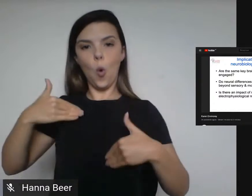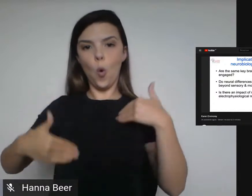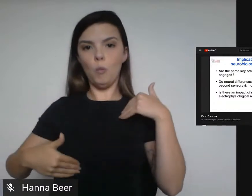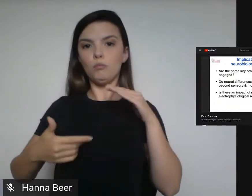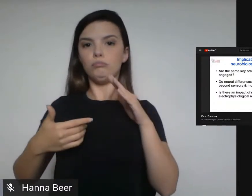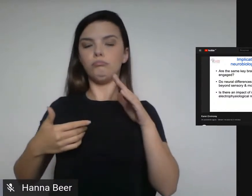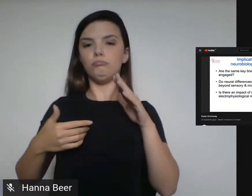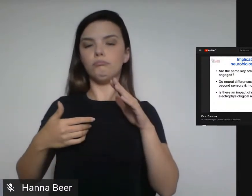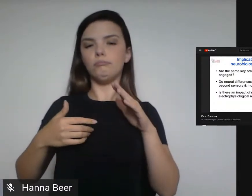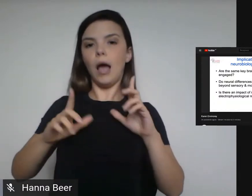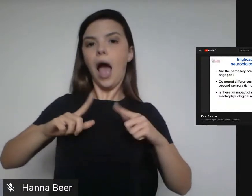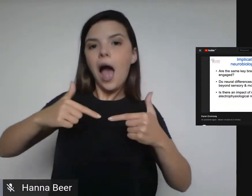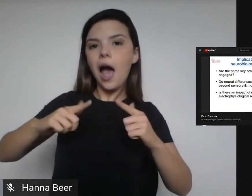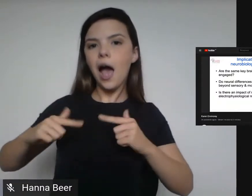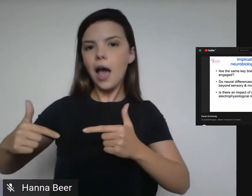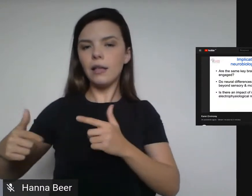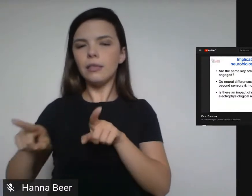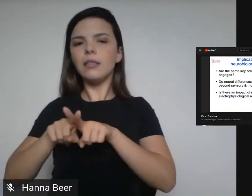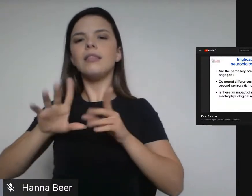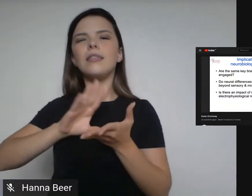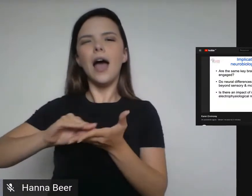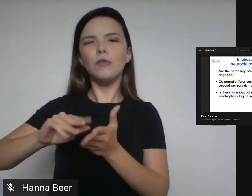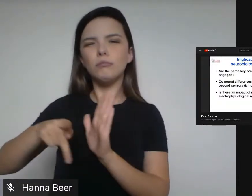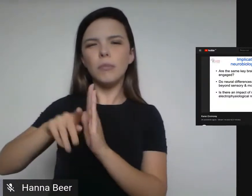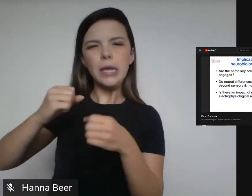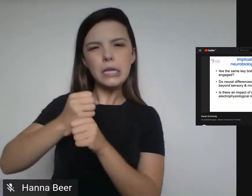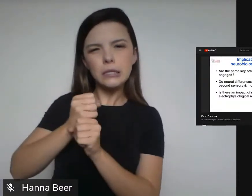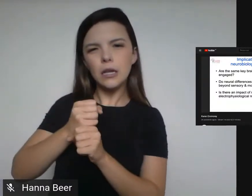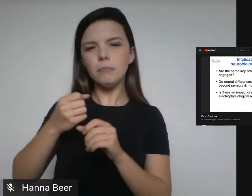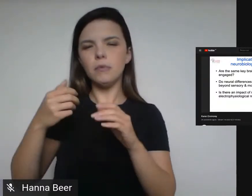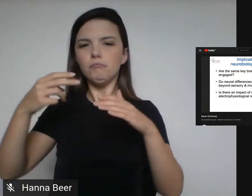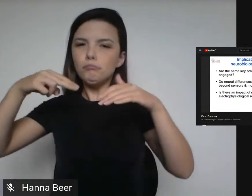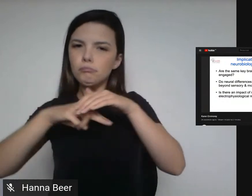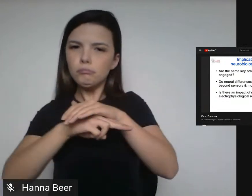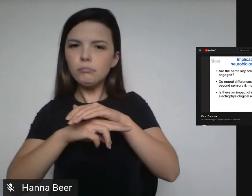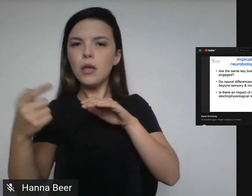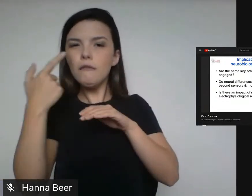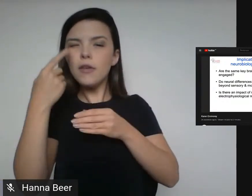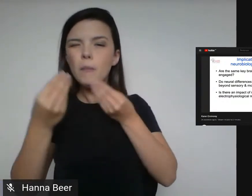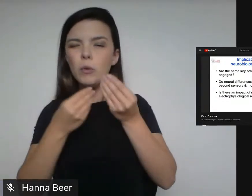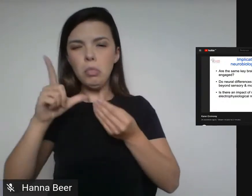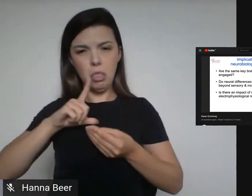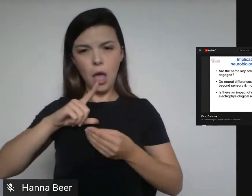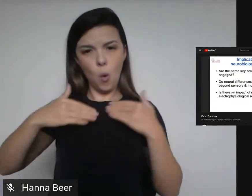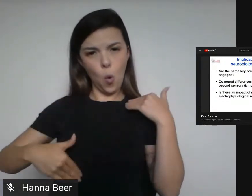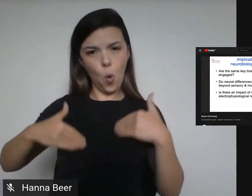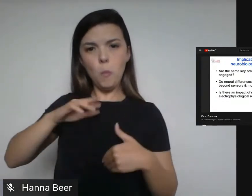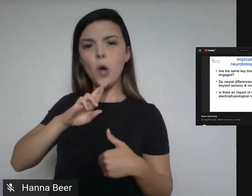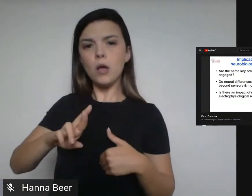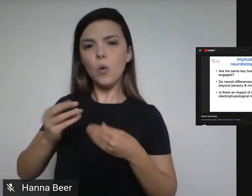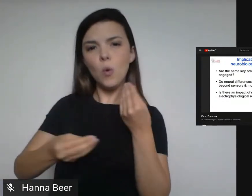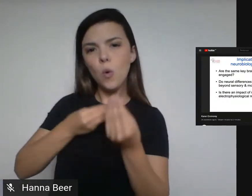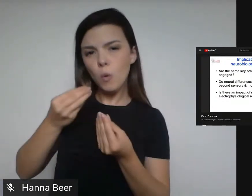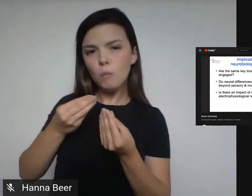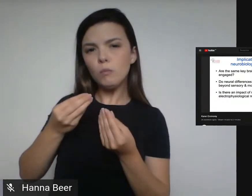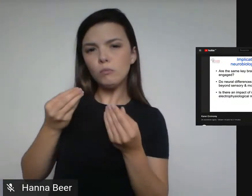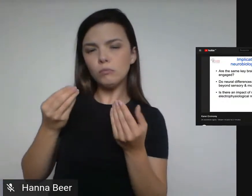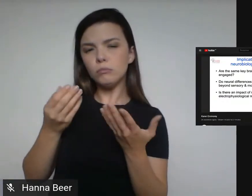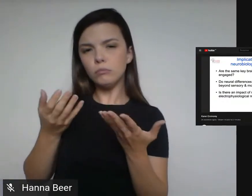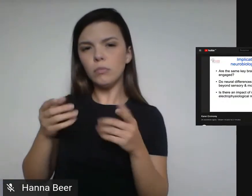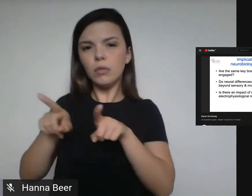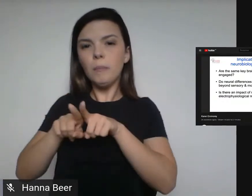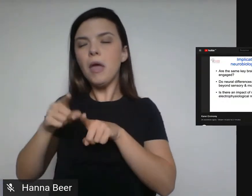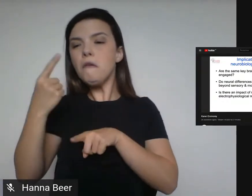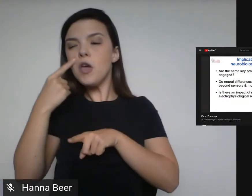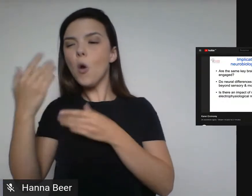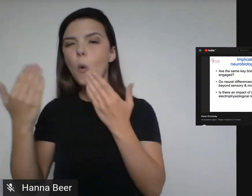data to compare whether we see the same electrophysiological components and modulations that are observed for spoken and for